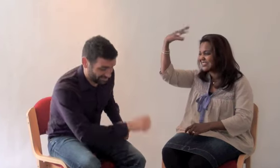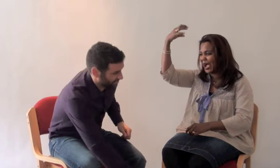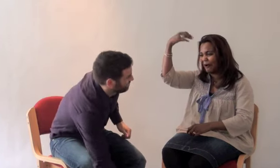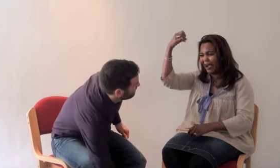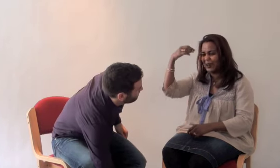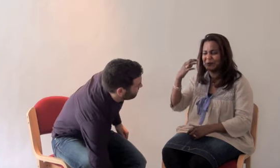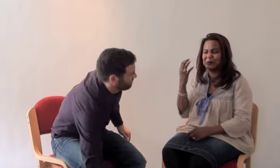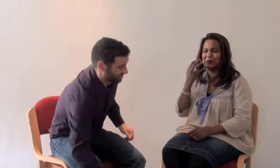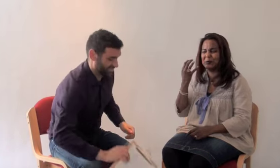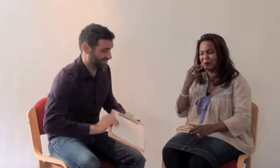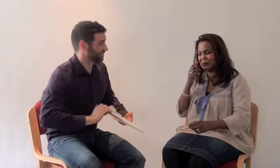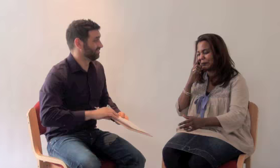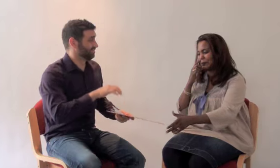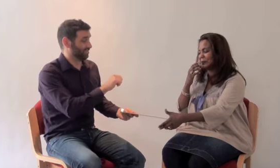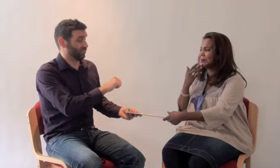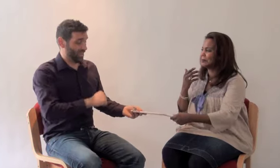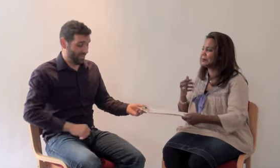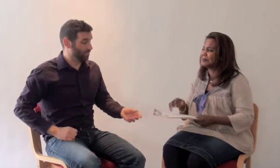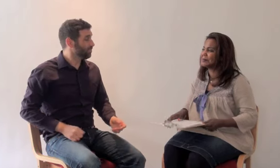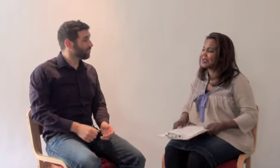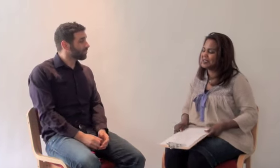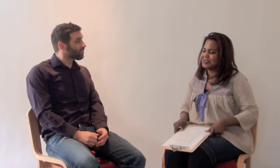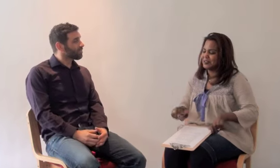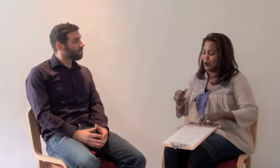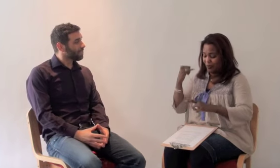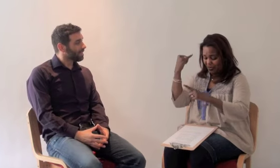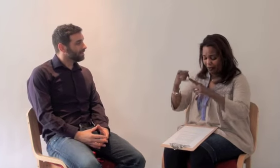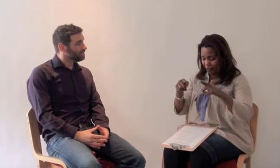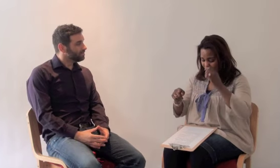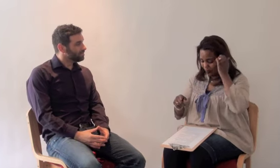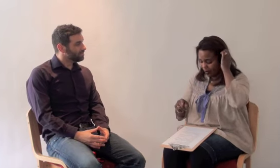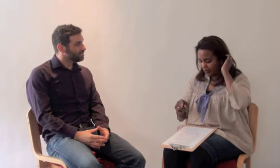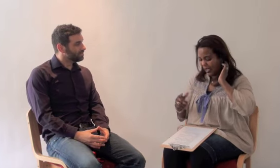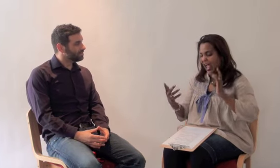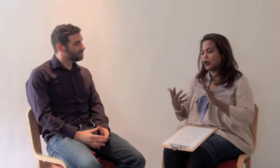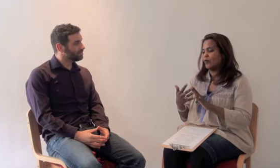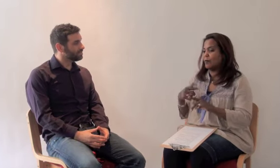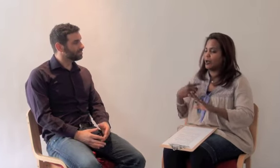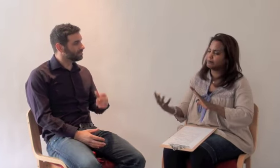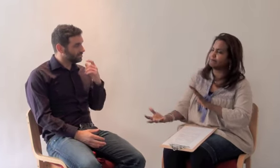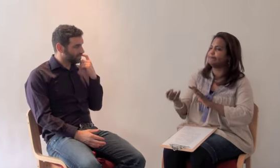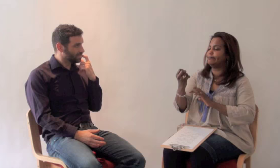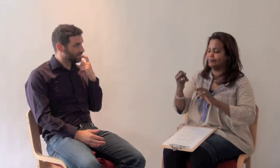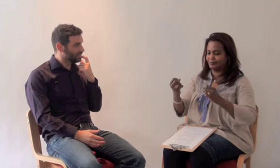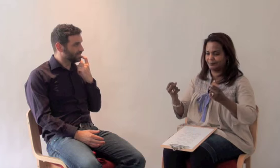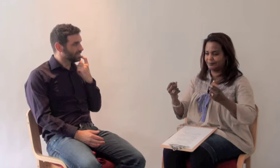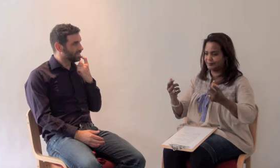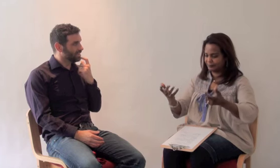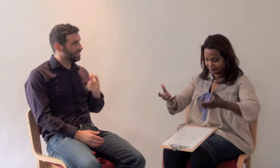So, you know, you feel like you've really sweated through that sun. Yeah, that's right. So, how do you feel about